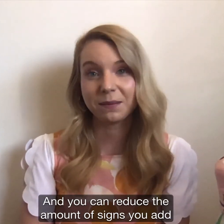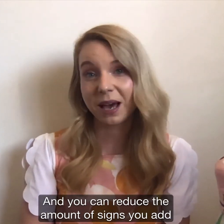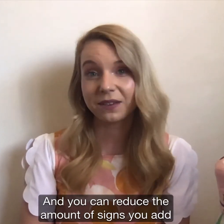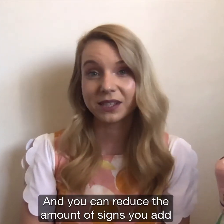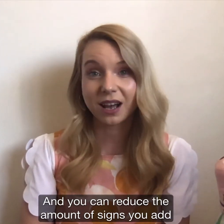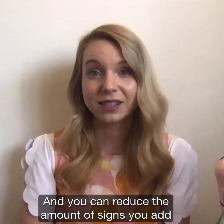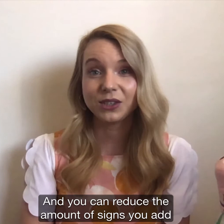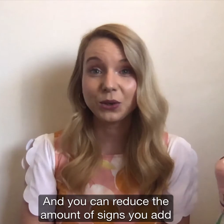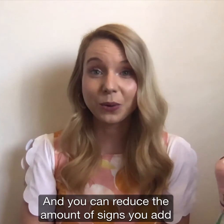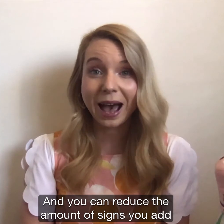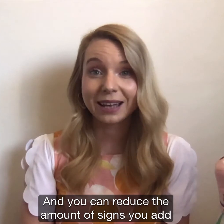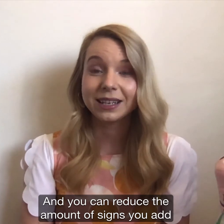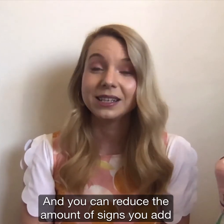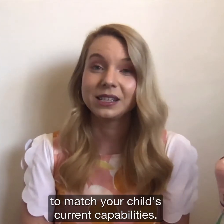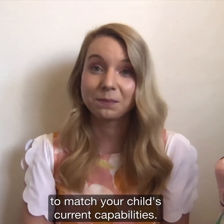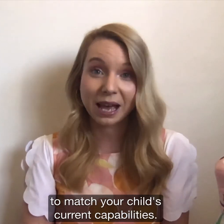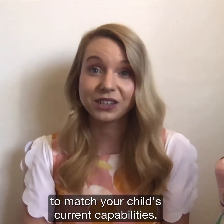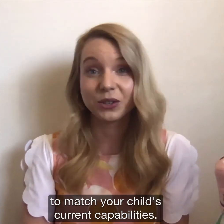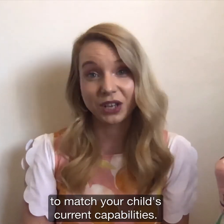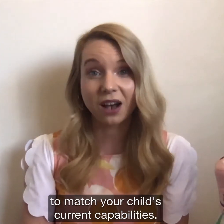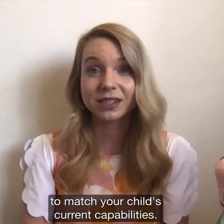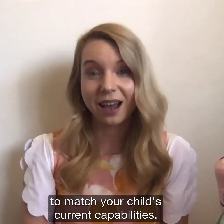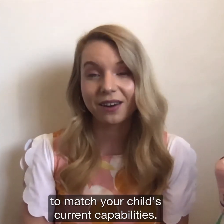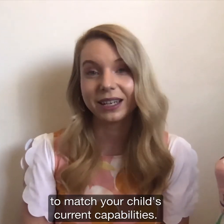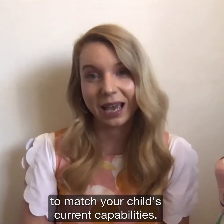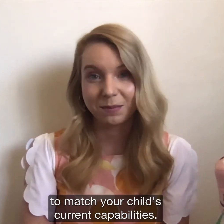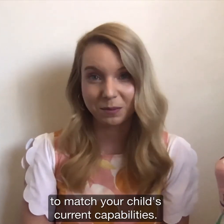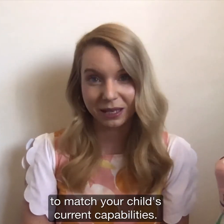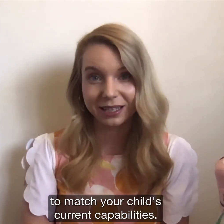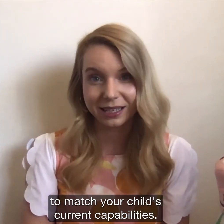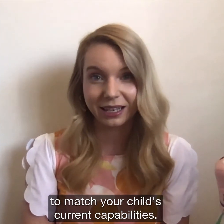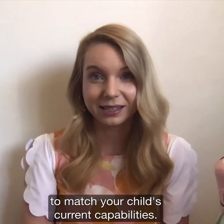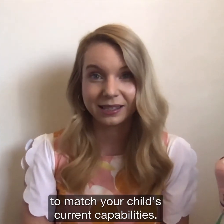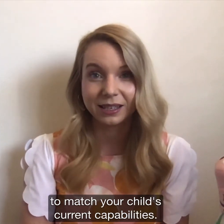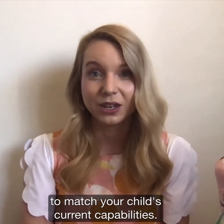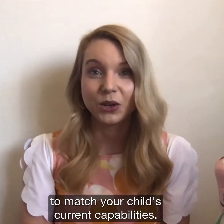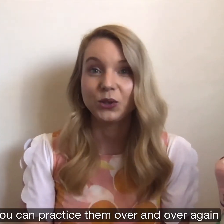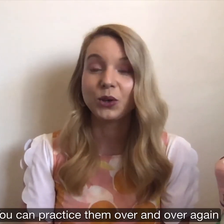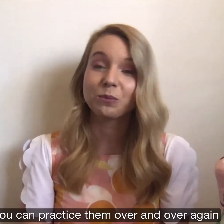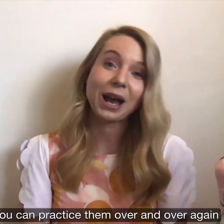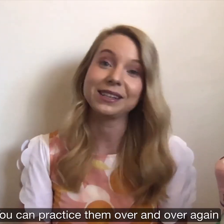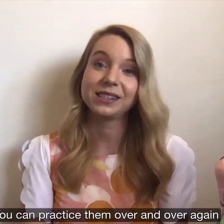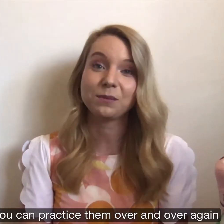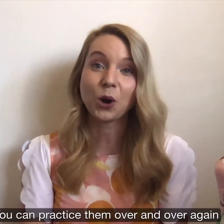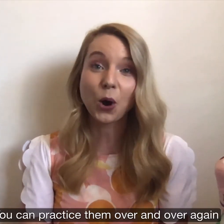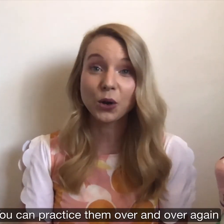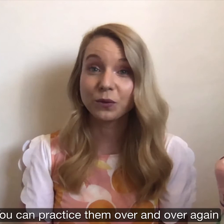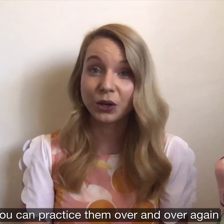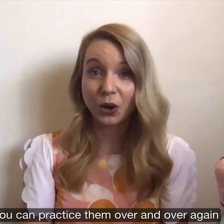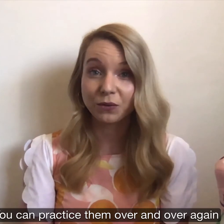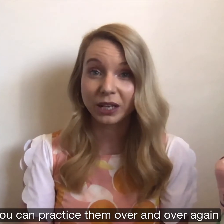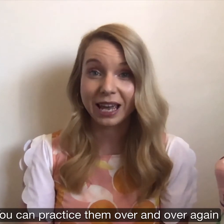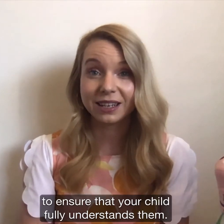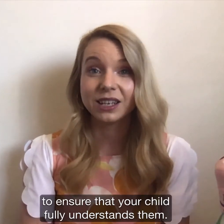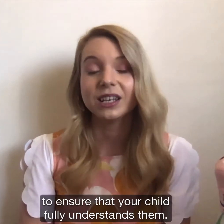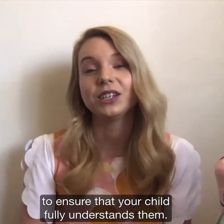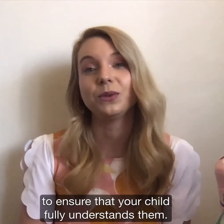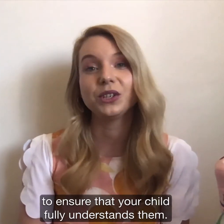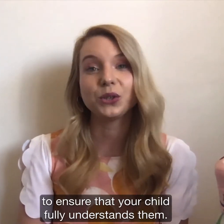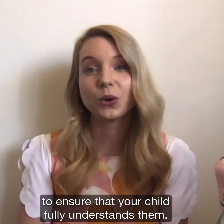of signs you add to match your child's current capabilities. You can practice them over and over again to ensure that